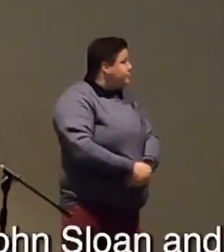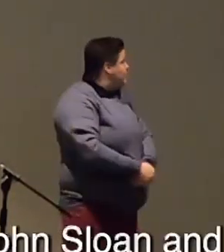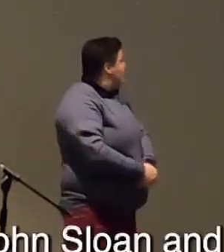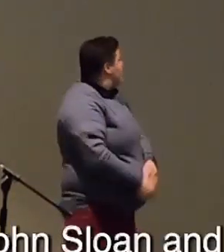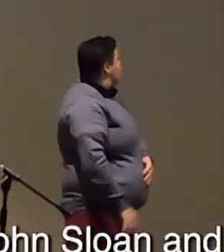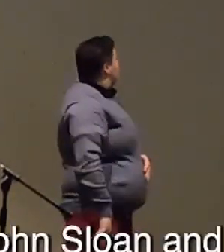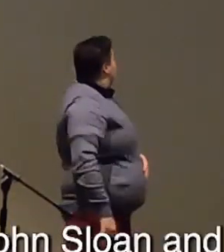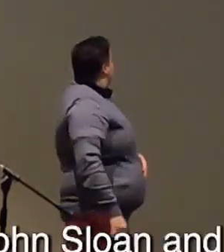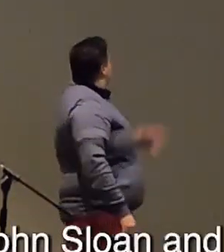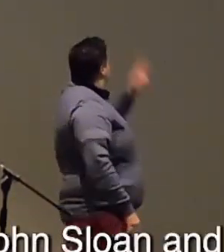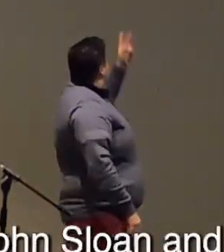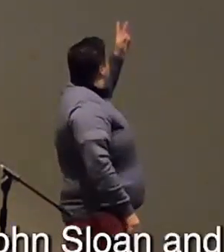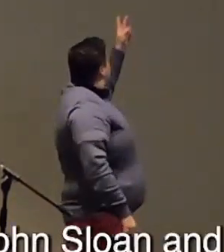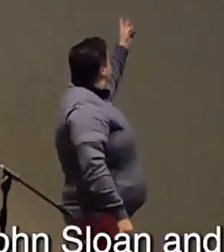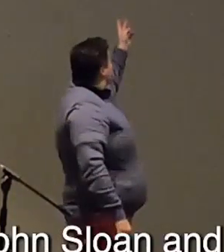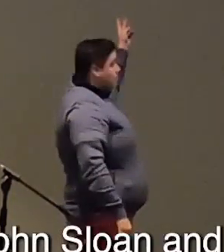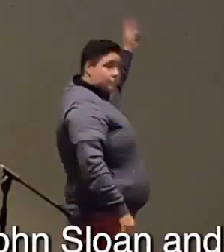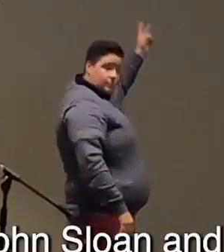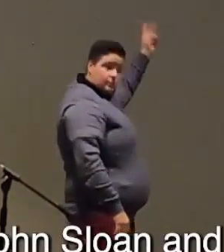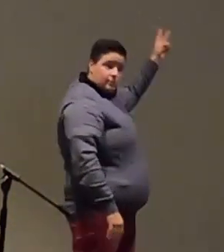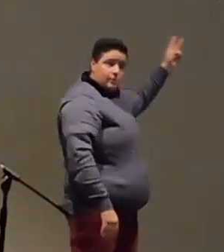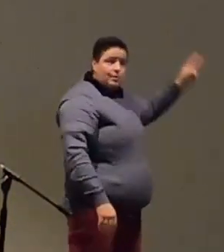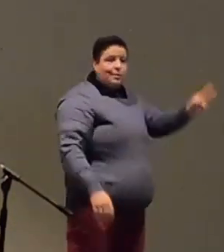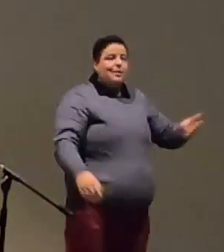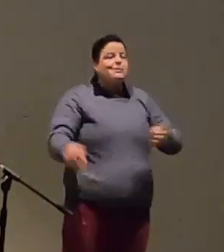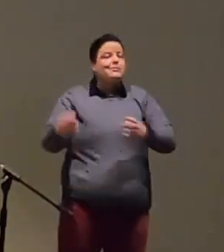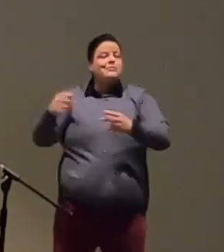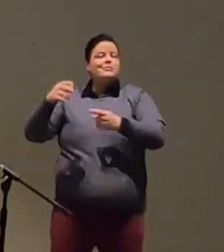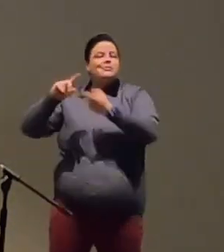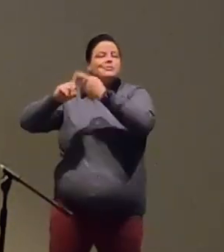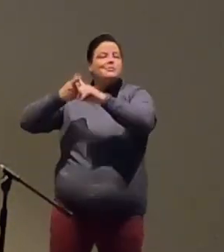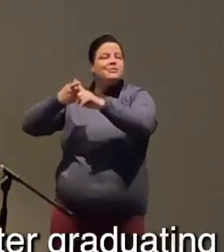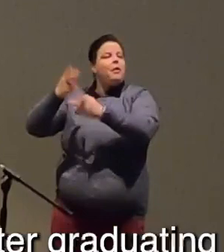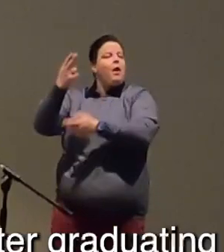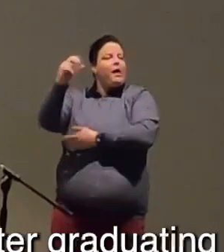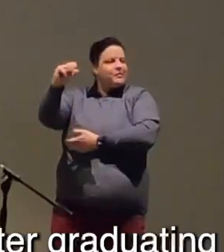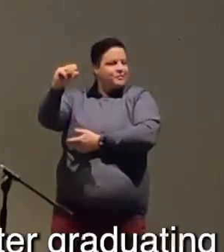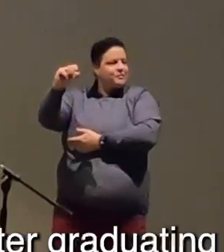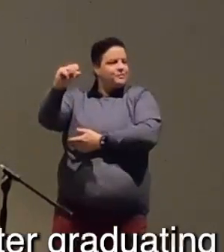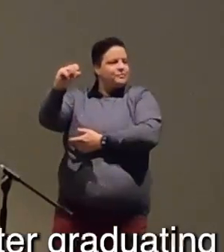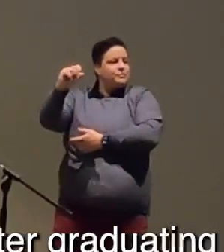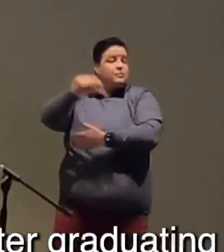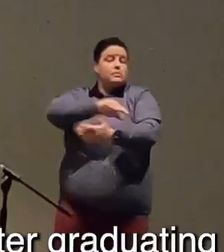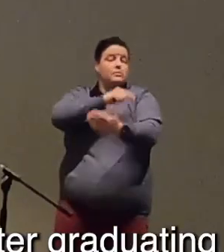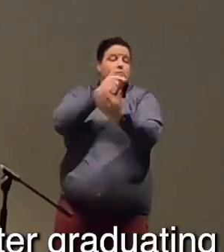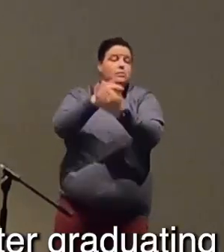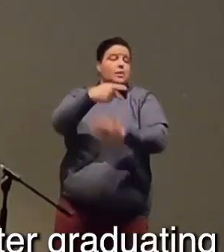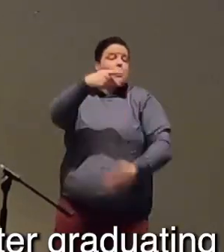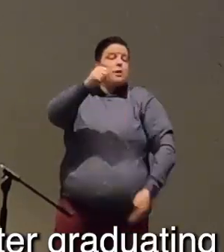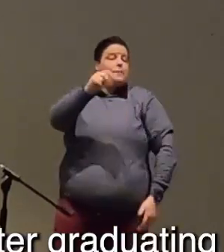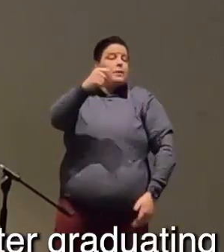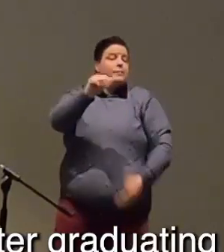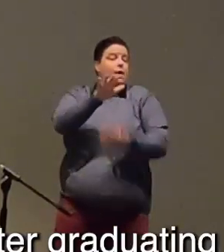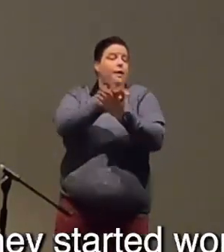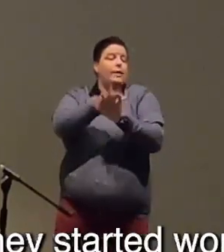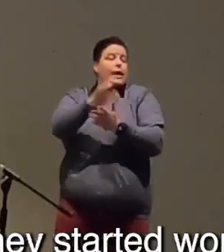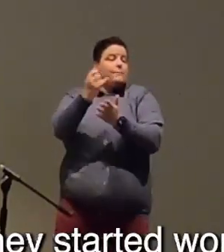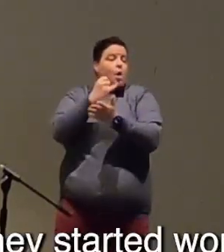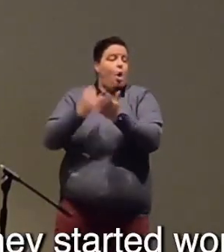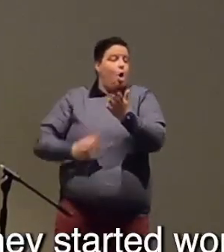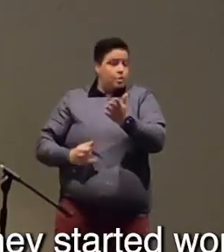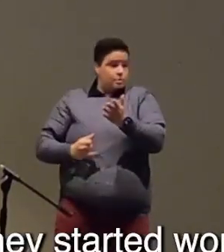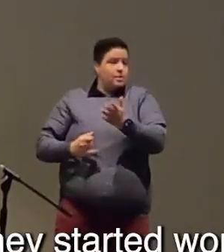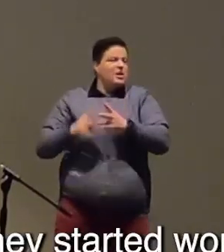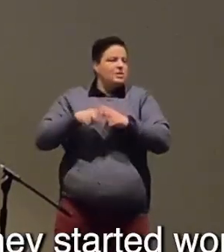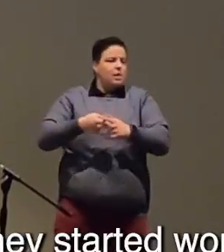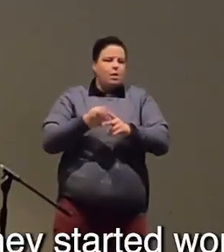So John Sloan and William Glackens were classmates in high school. After graduating from the Pennsylvania Academy of Art, they started